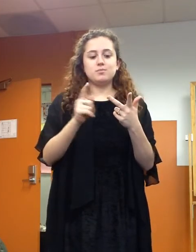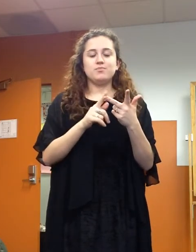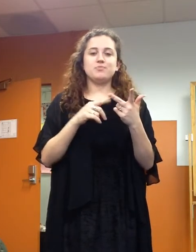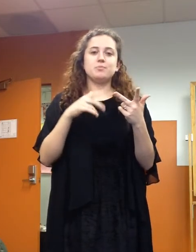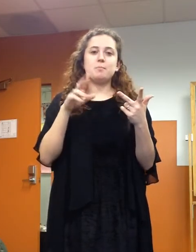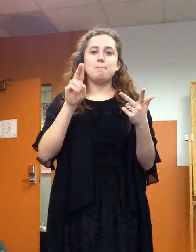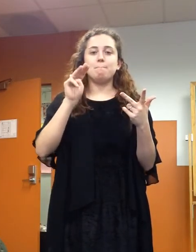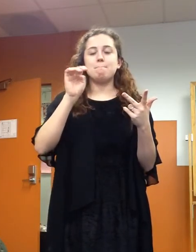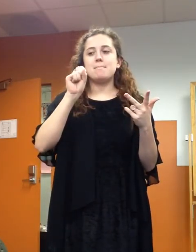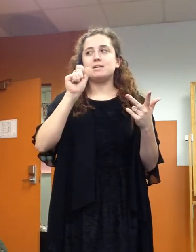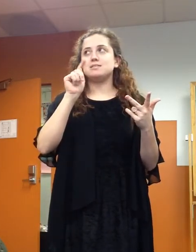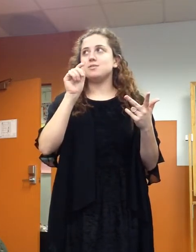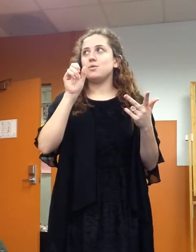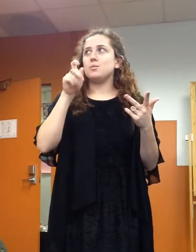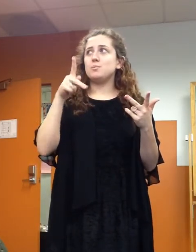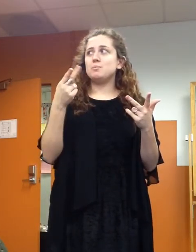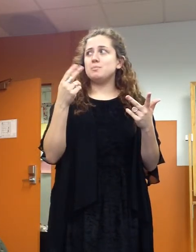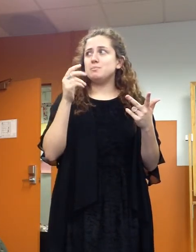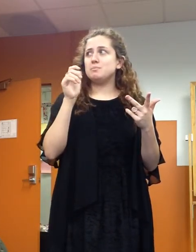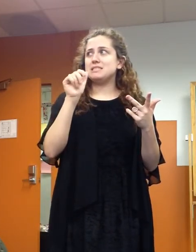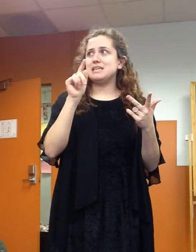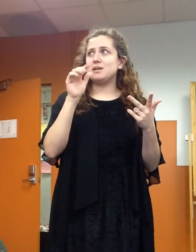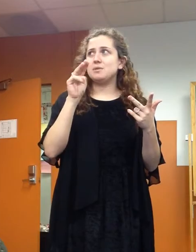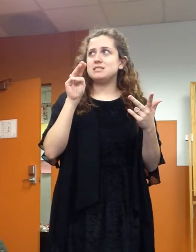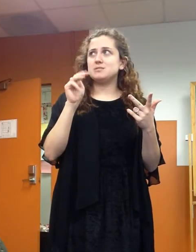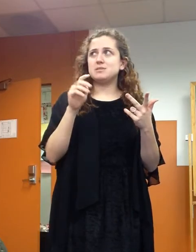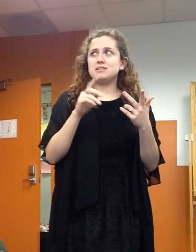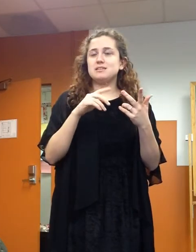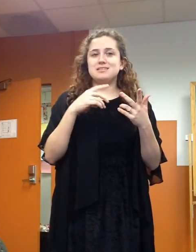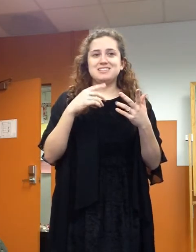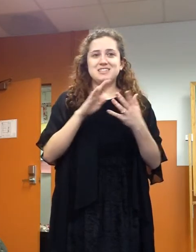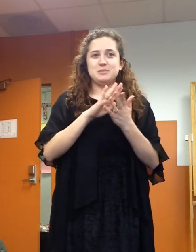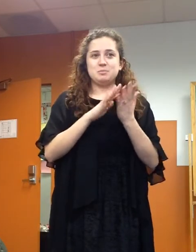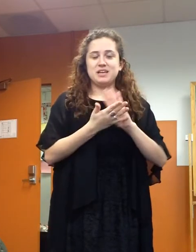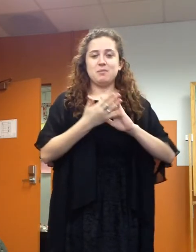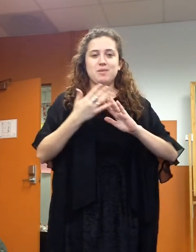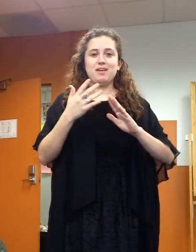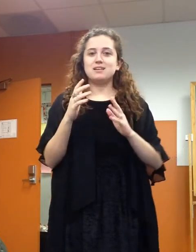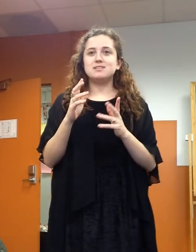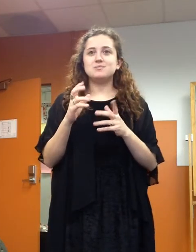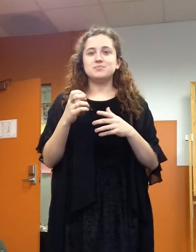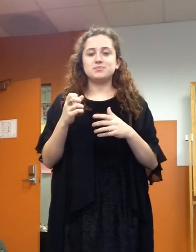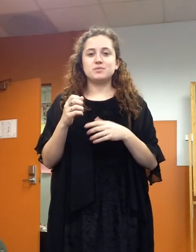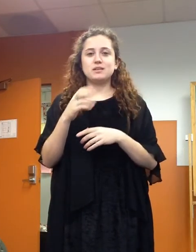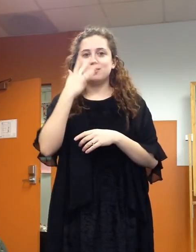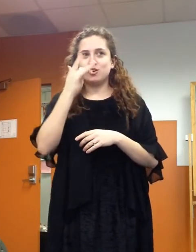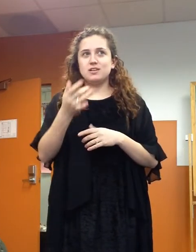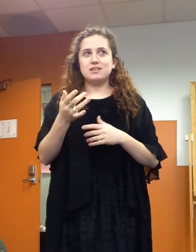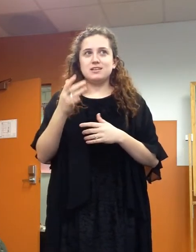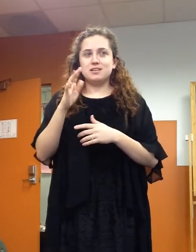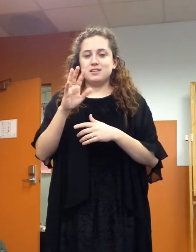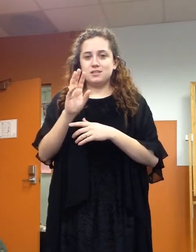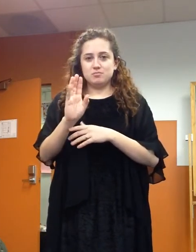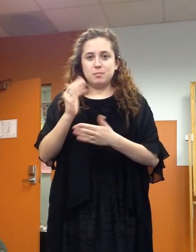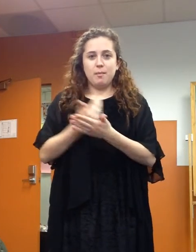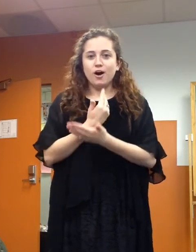becoming the Dark Ages, becoming the Renaissance, the Reformation, the early modern period, Industrial Revolution, and us. So you had